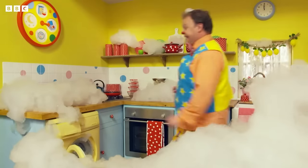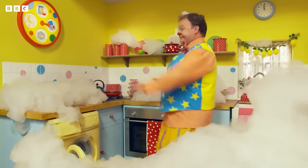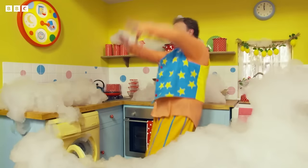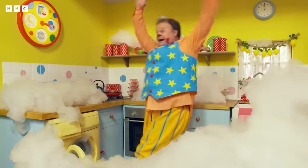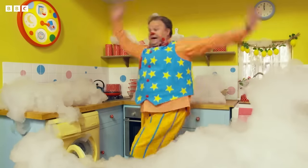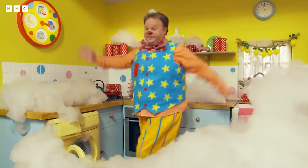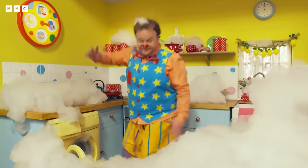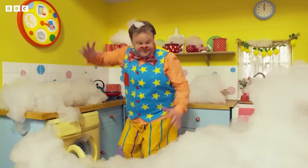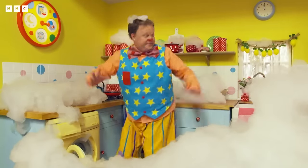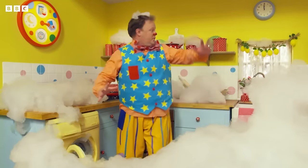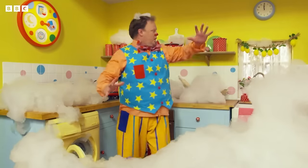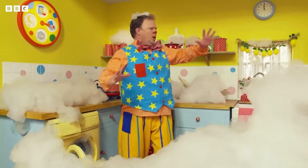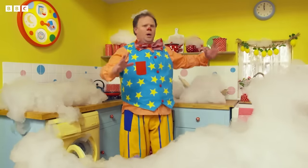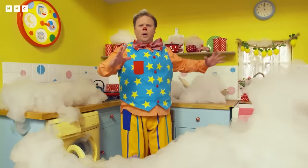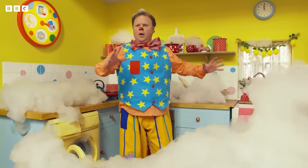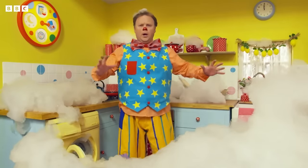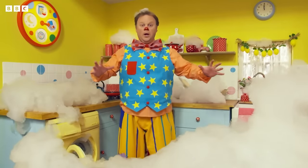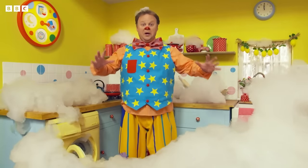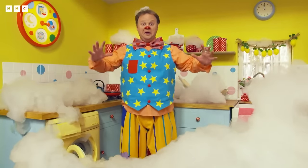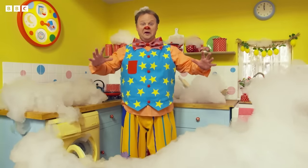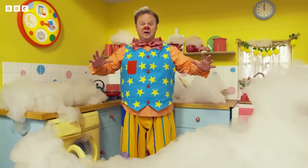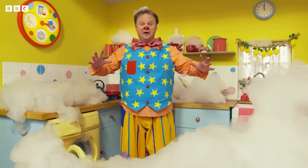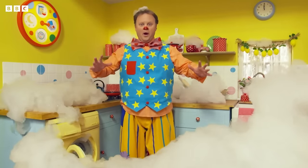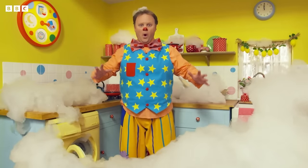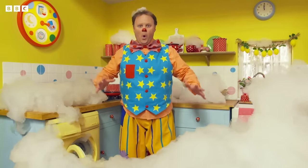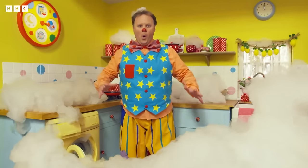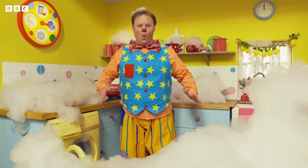Bubbles! Be careful, Mr. Tumble!